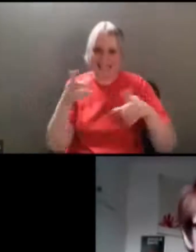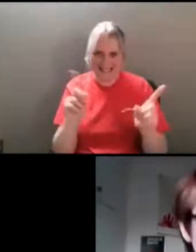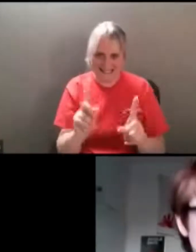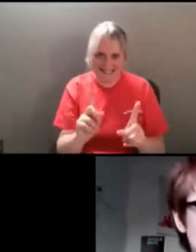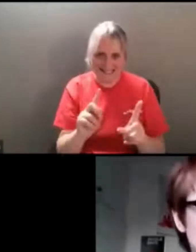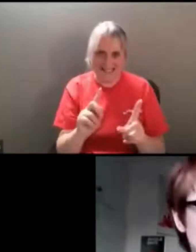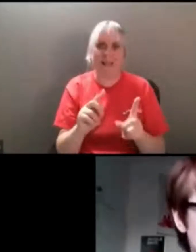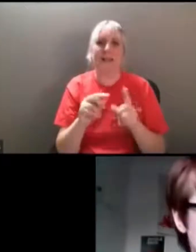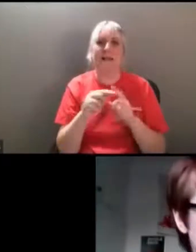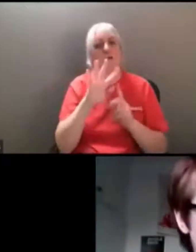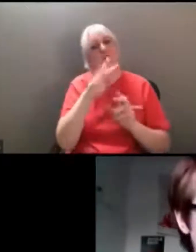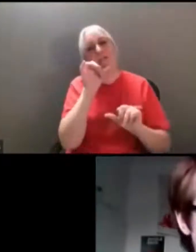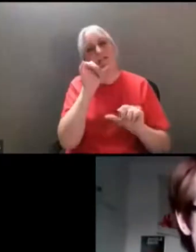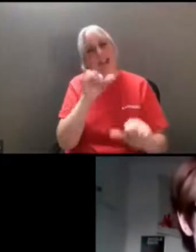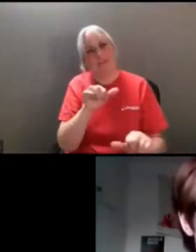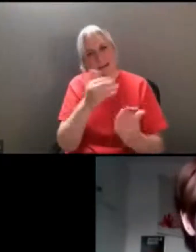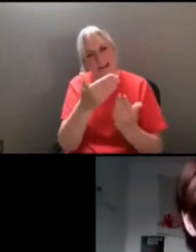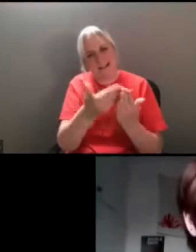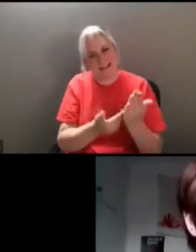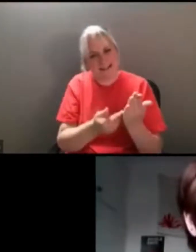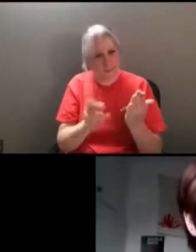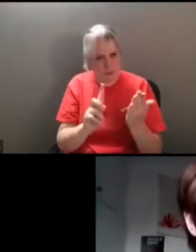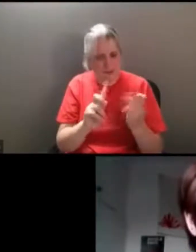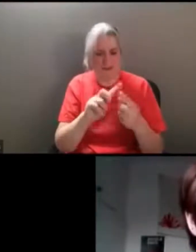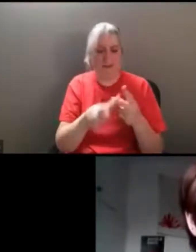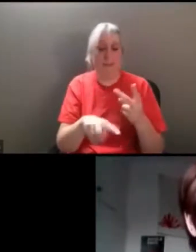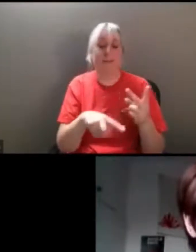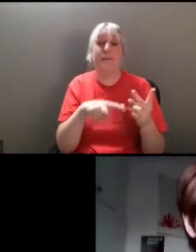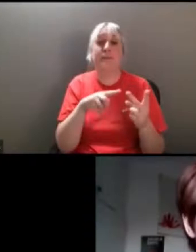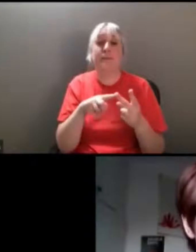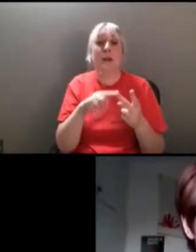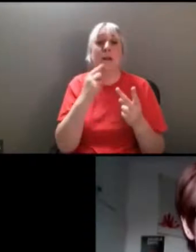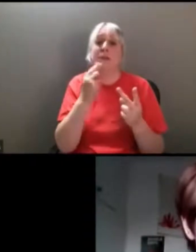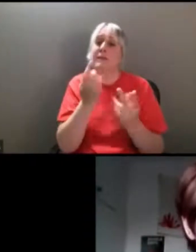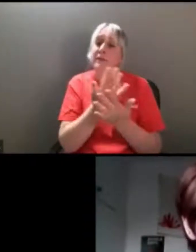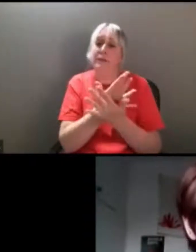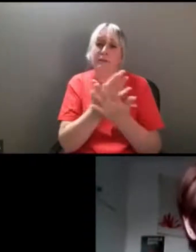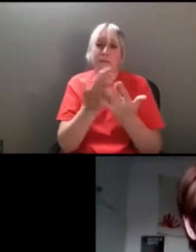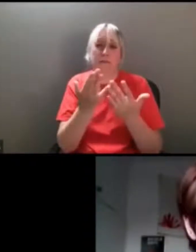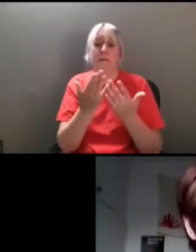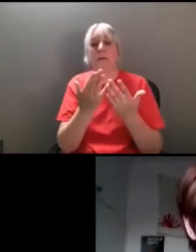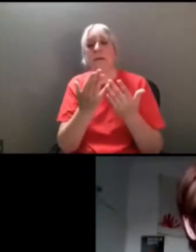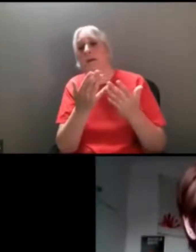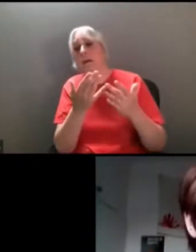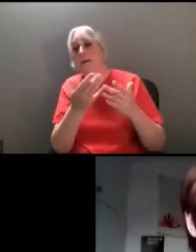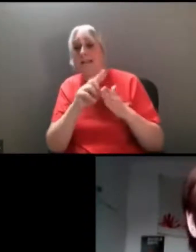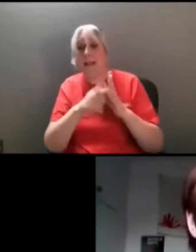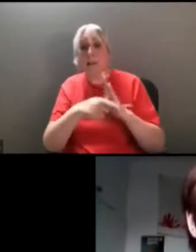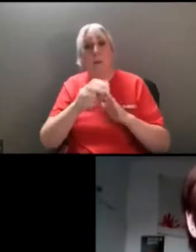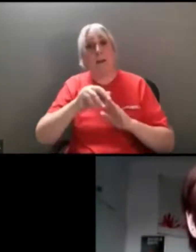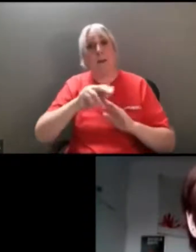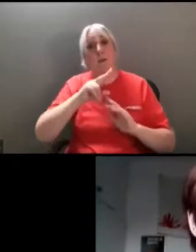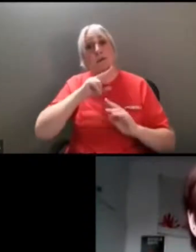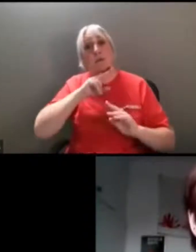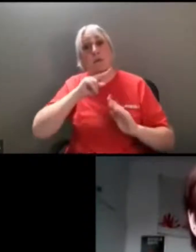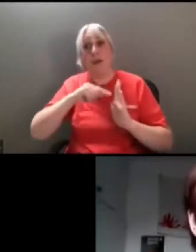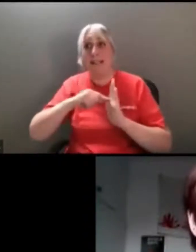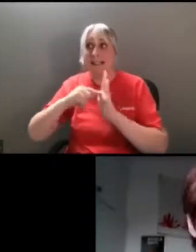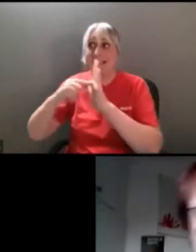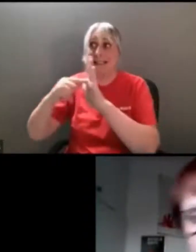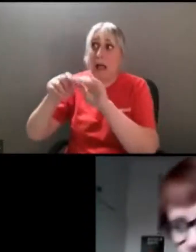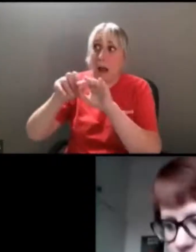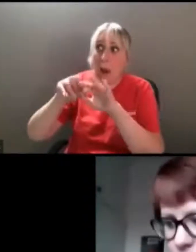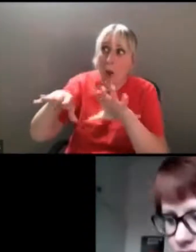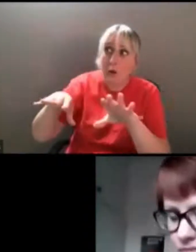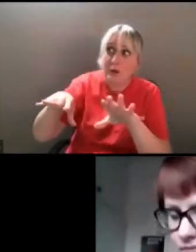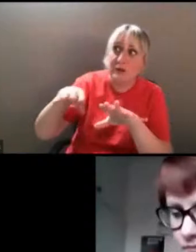is, with such superb and powerful voices for disabled people lost or sidelined from Parliament, how can we build on